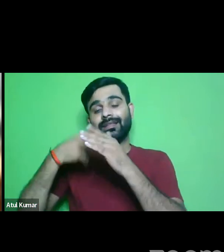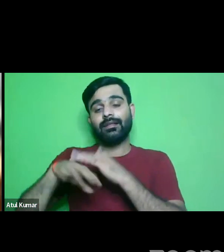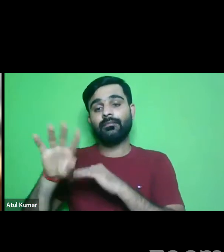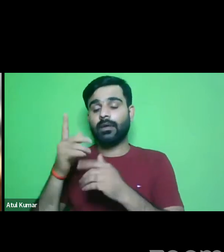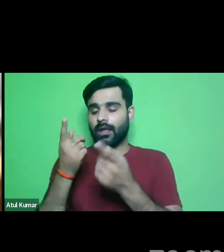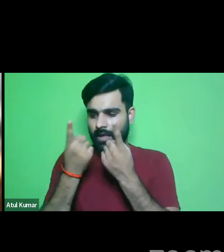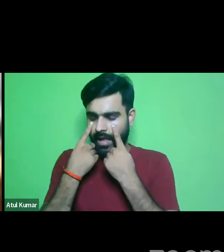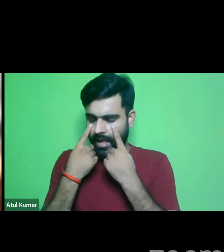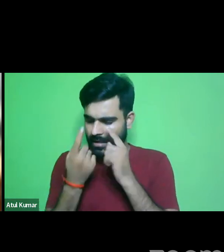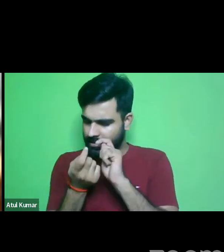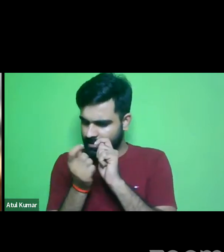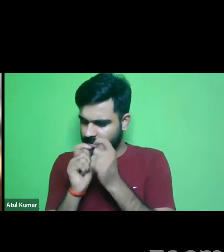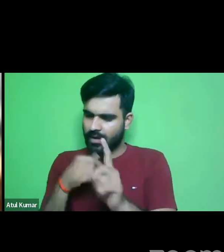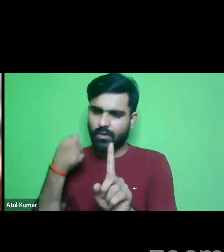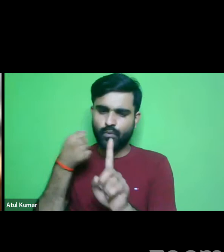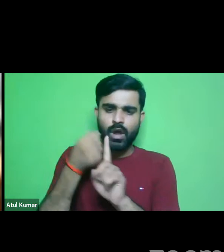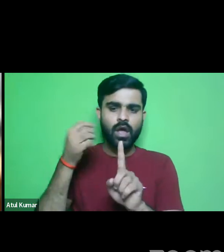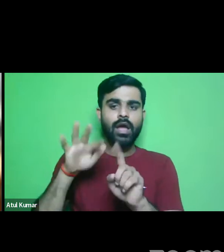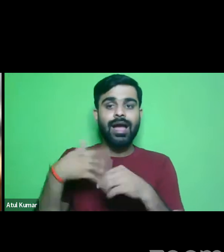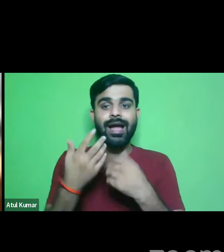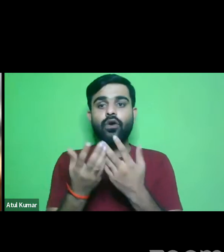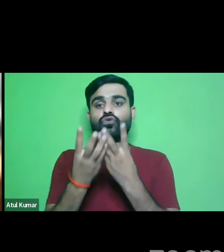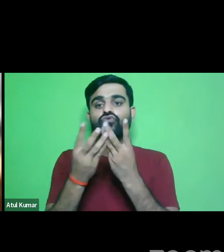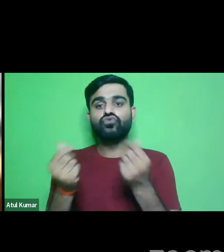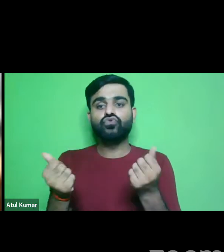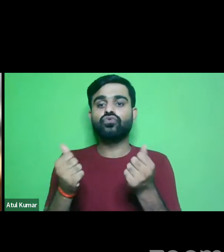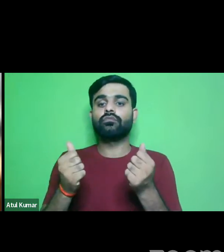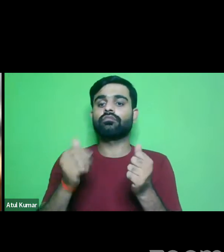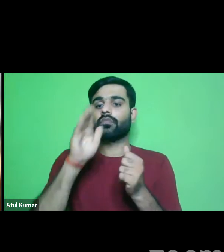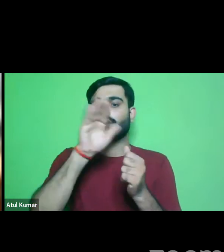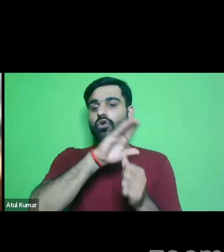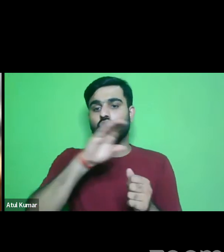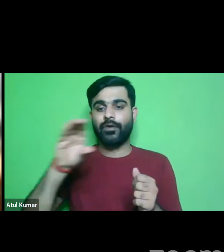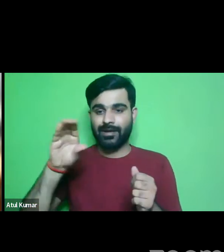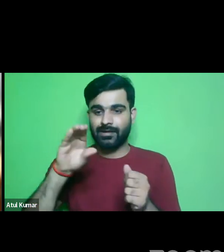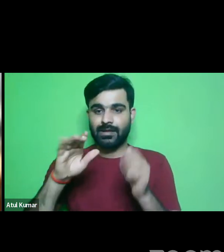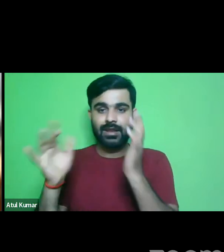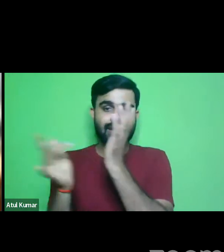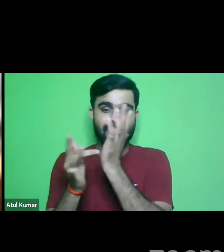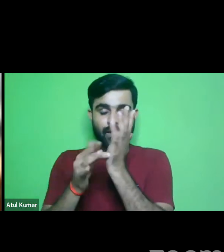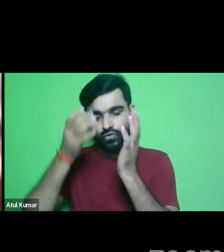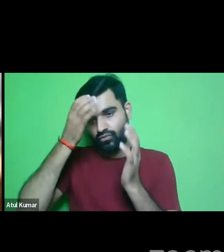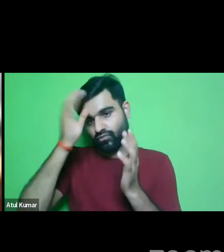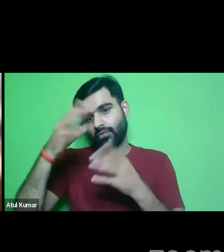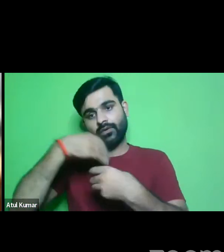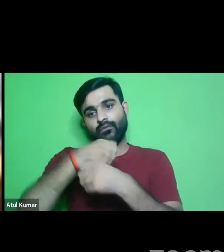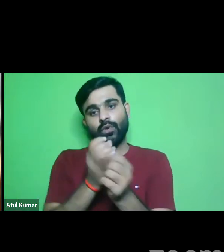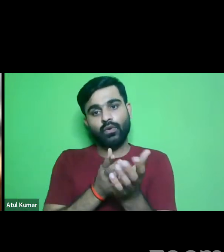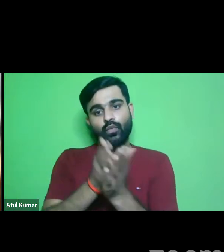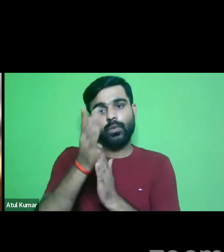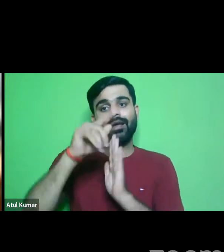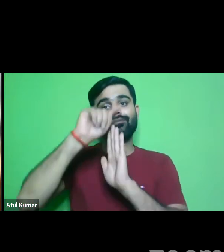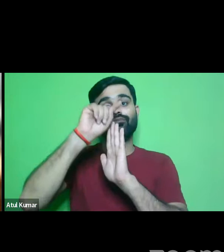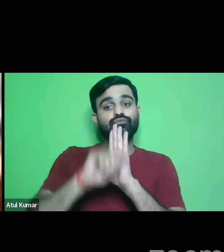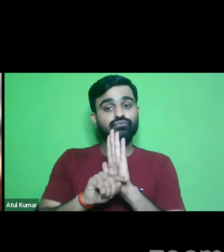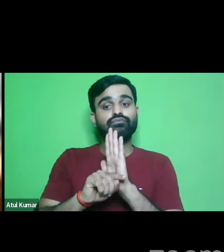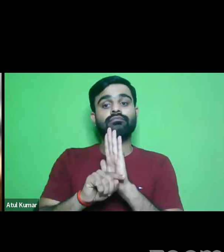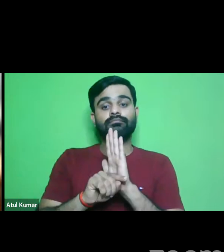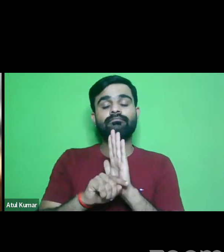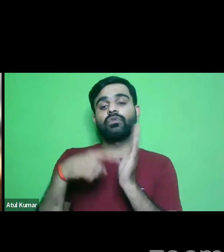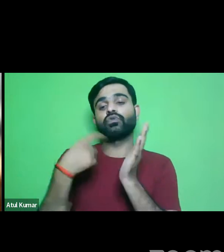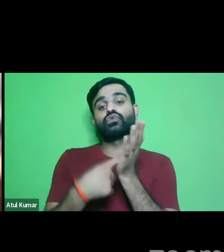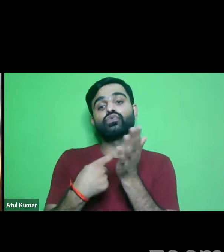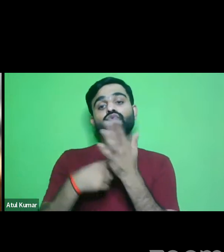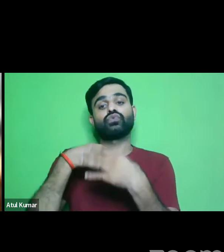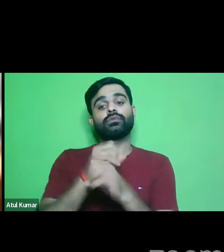regulation, if it were to be effective because of how sort of horizontal technology is as a concept, will fundamentally have to be principle-based as a